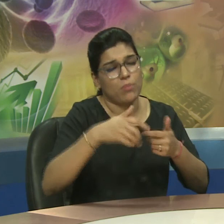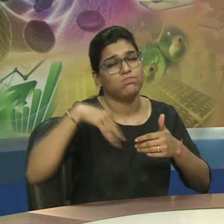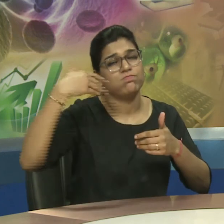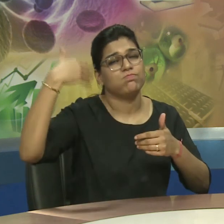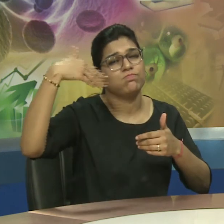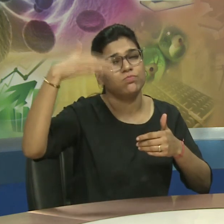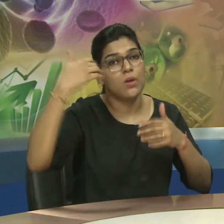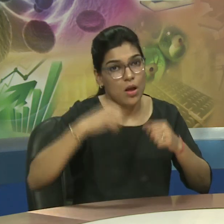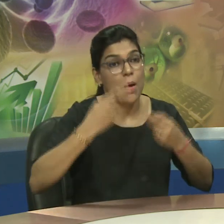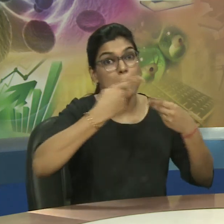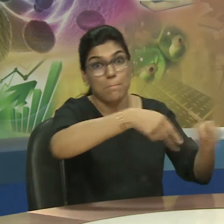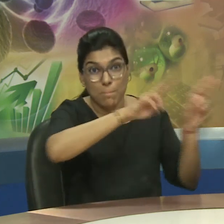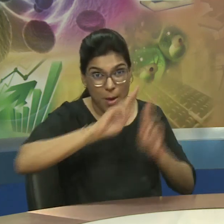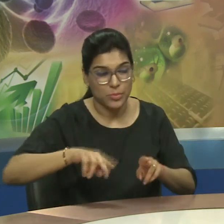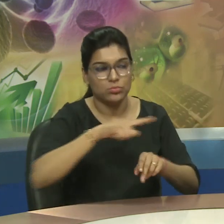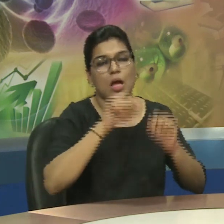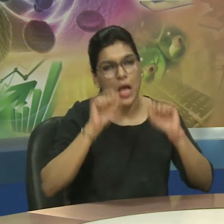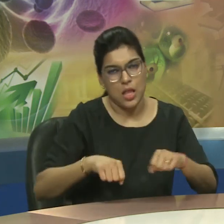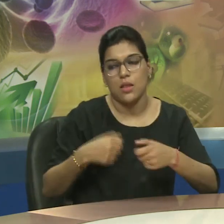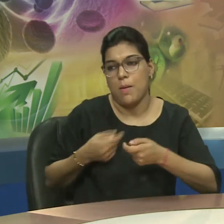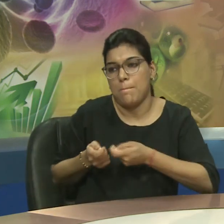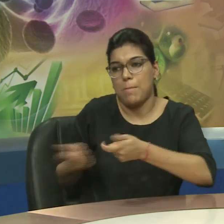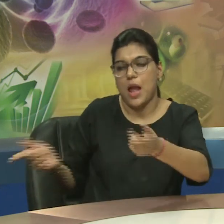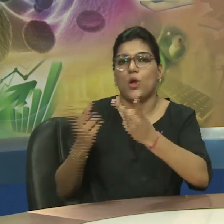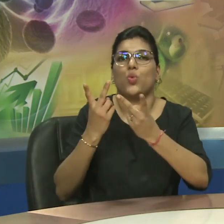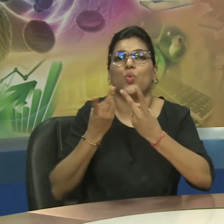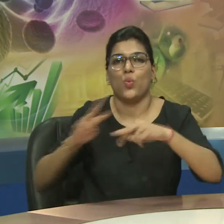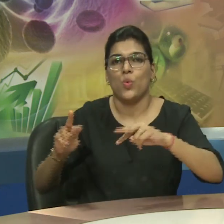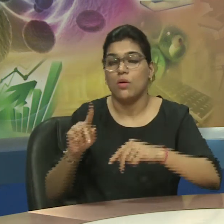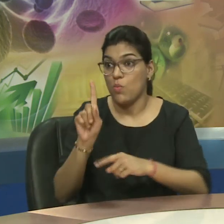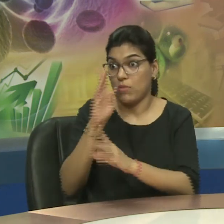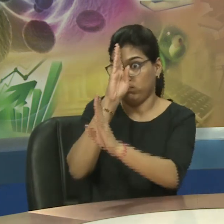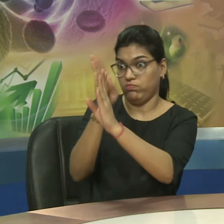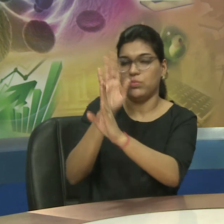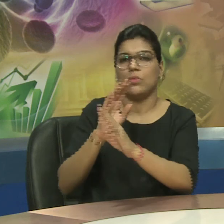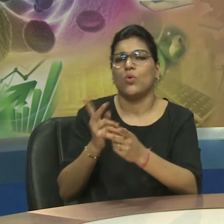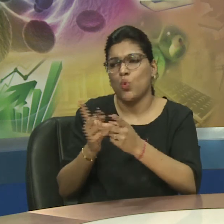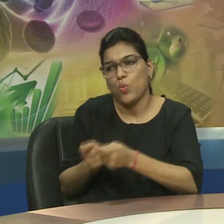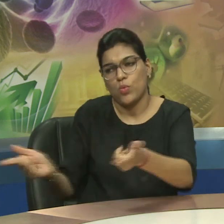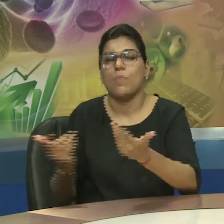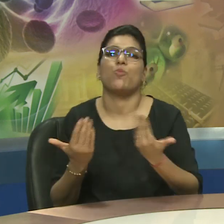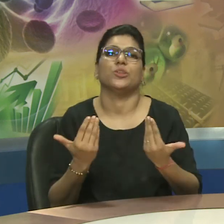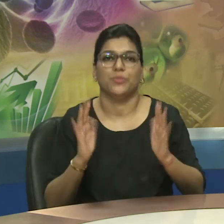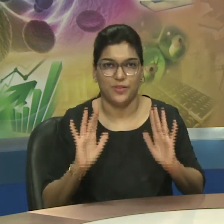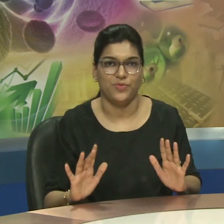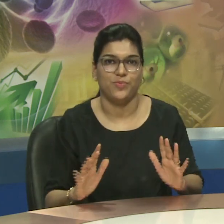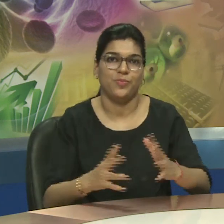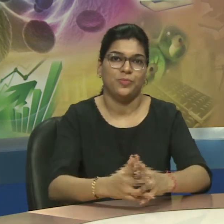the insurers in proportion to the amount of insurance of individual insurers.